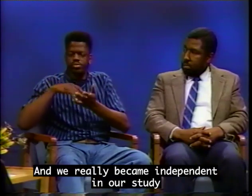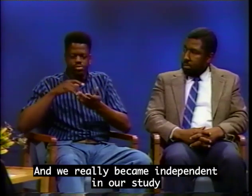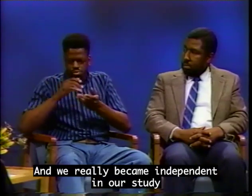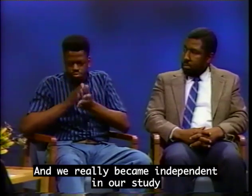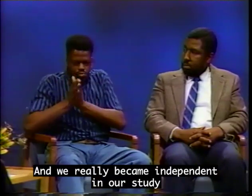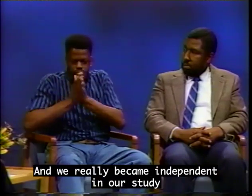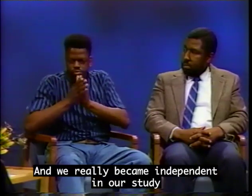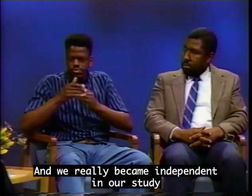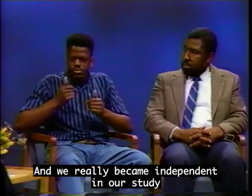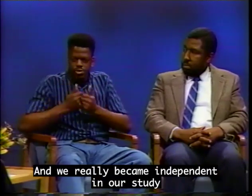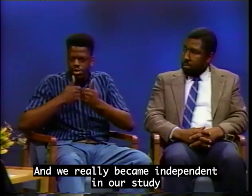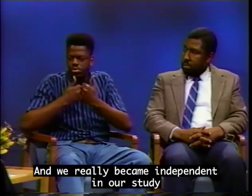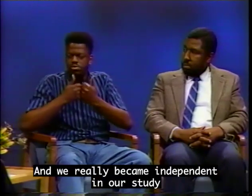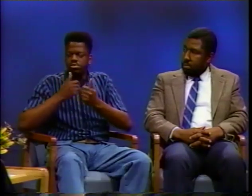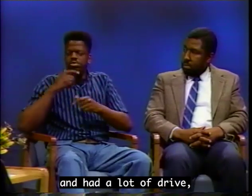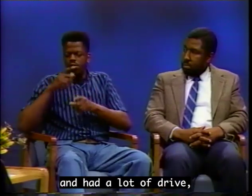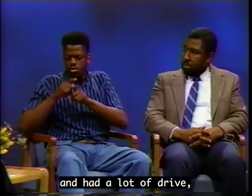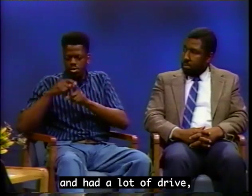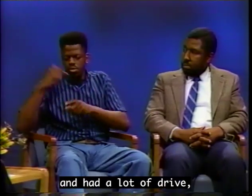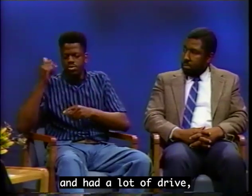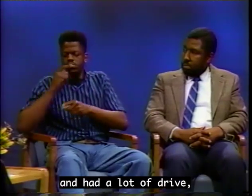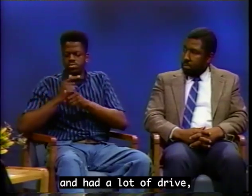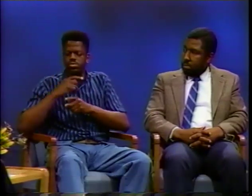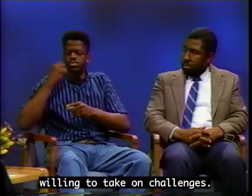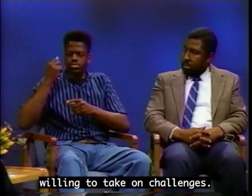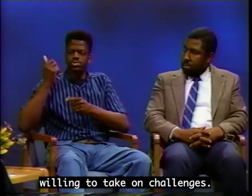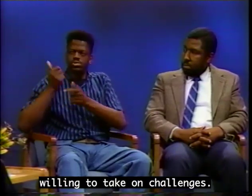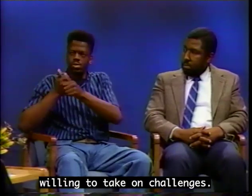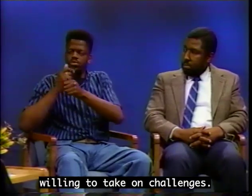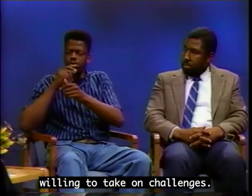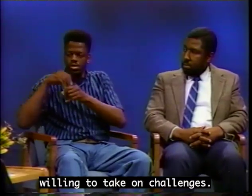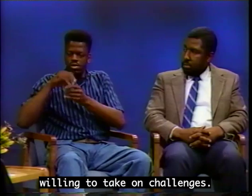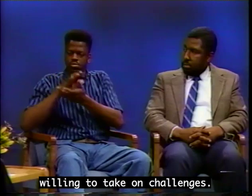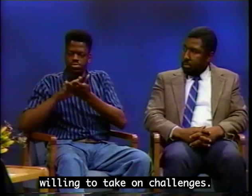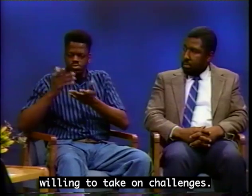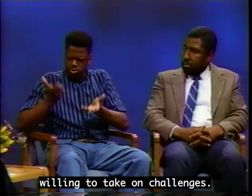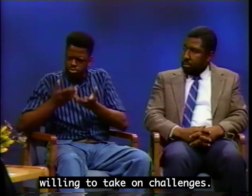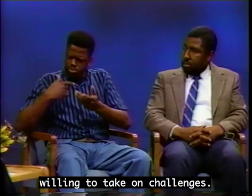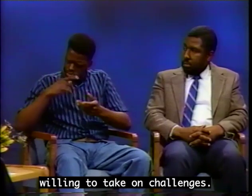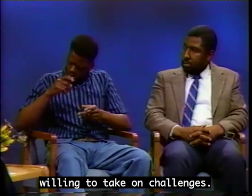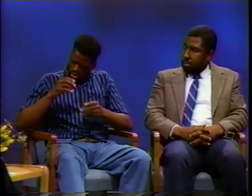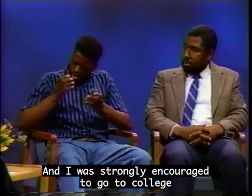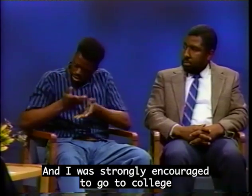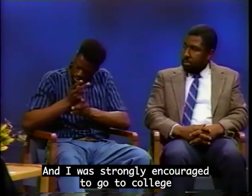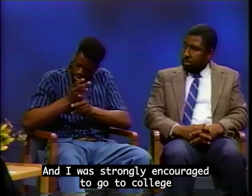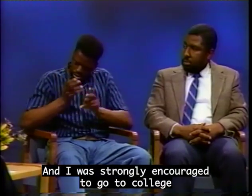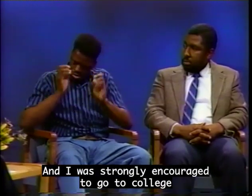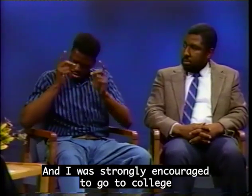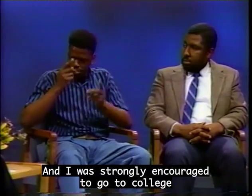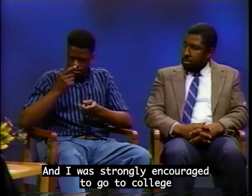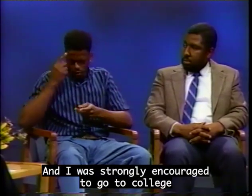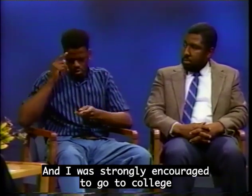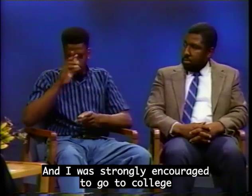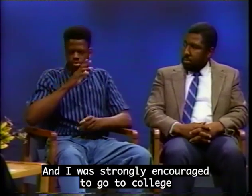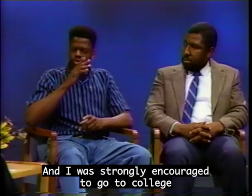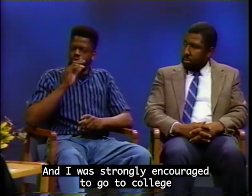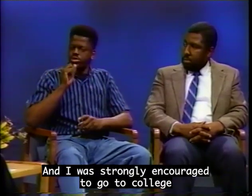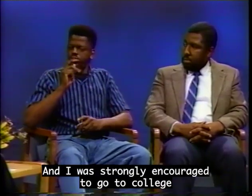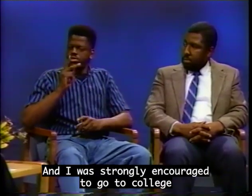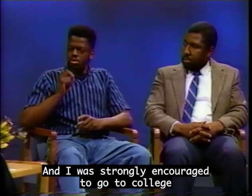we really became independent in our study and had a lot of drive, willing to take on challenges. And I was strongly encouraged to go to college